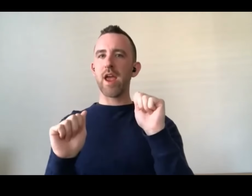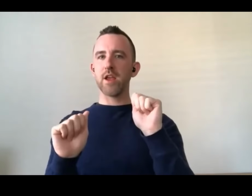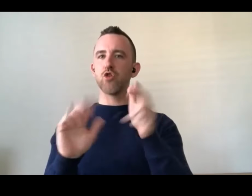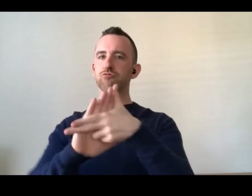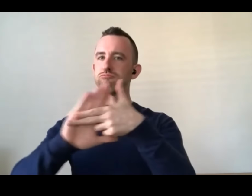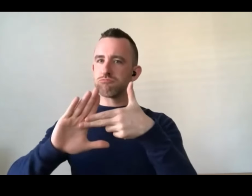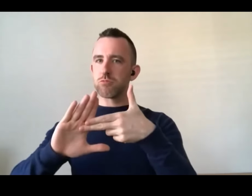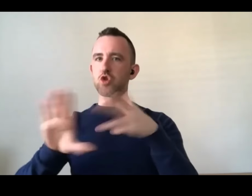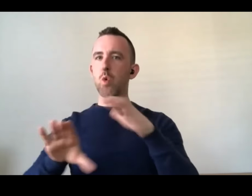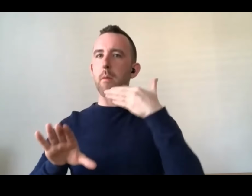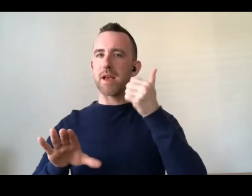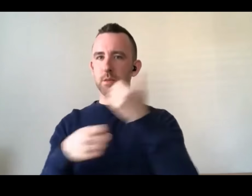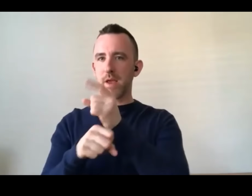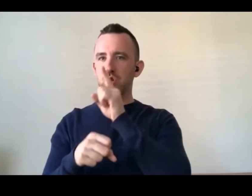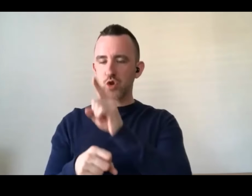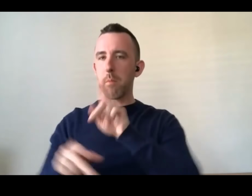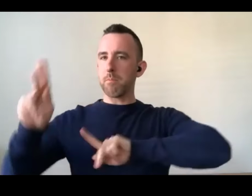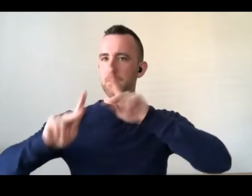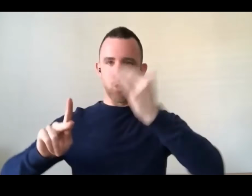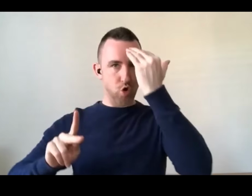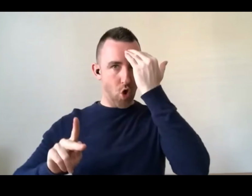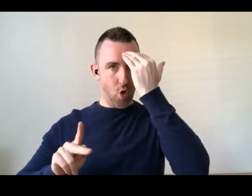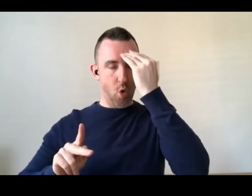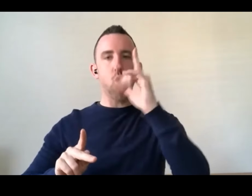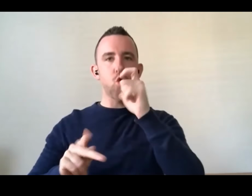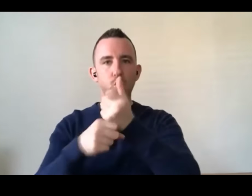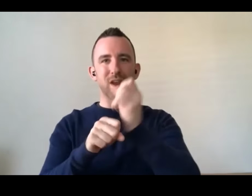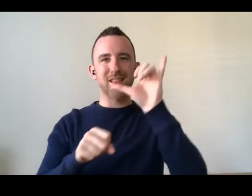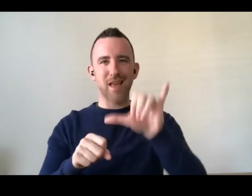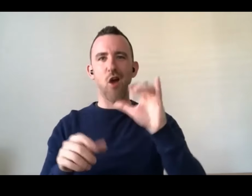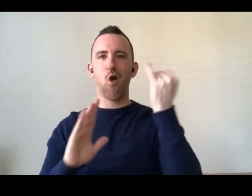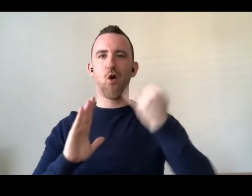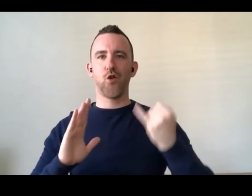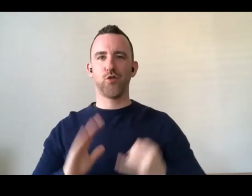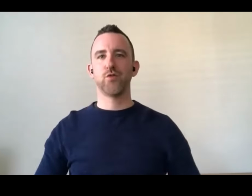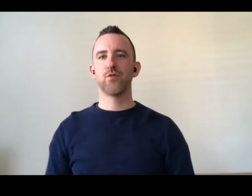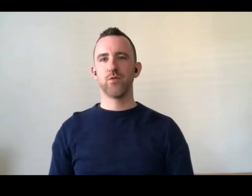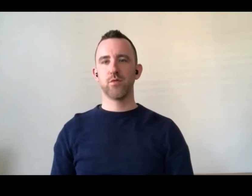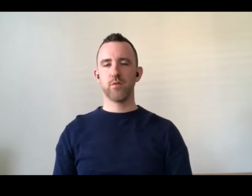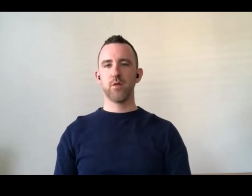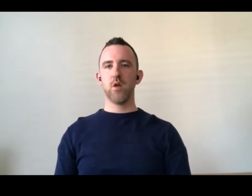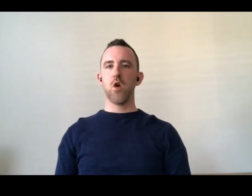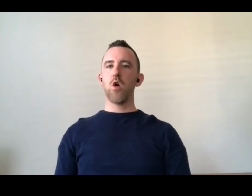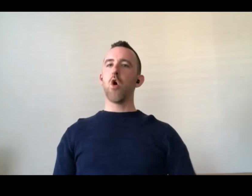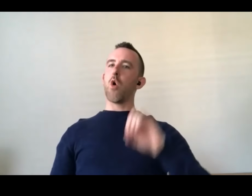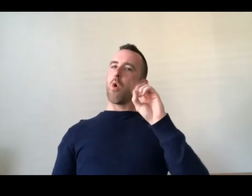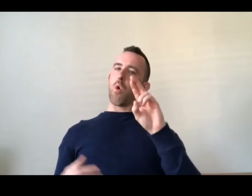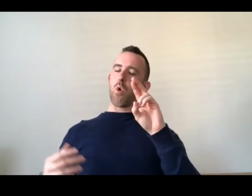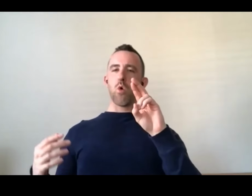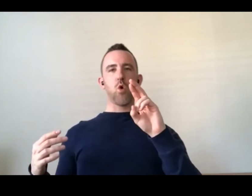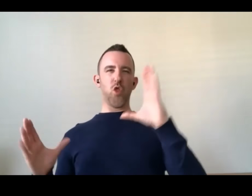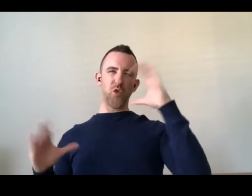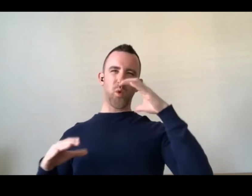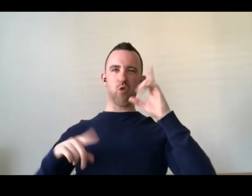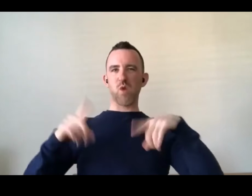do our best to make sure that people know who created these works of art or these weird